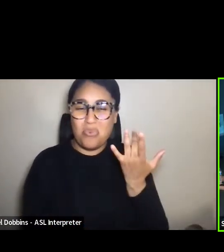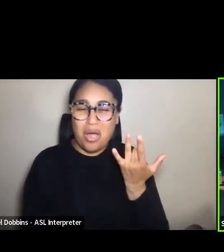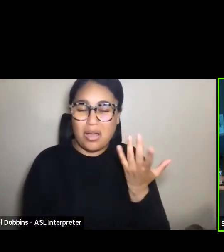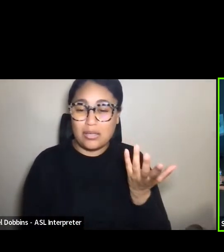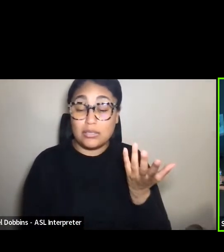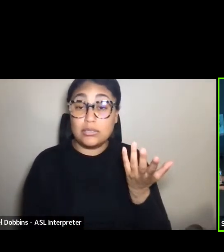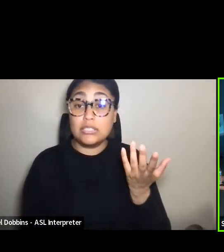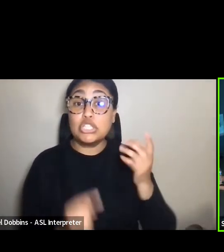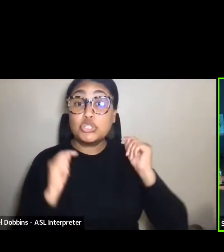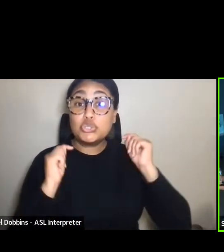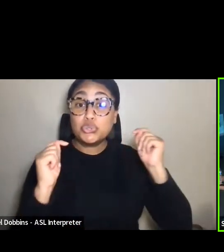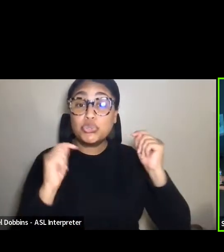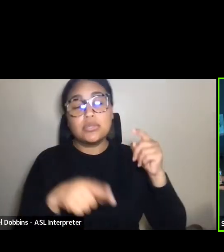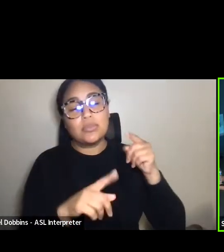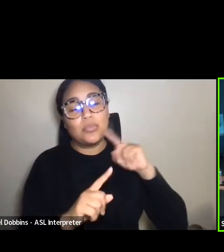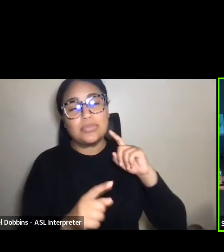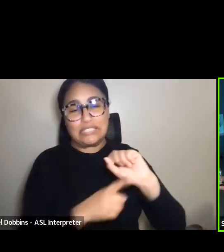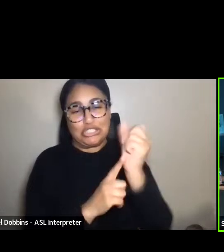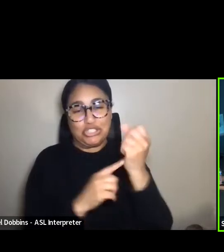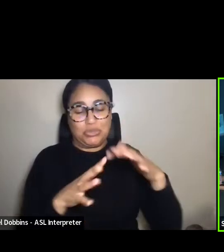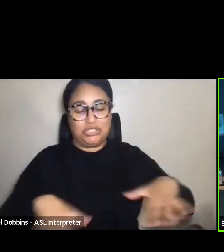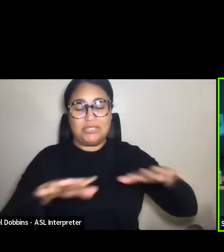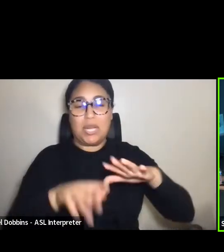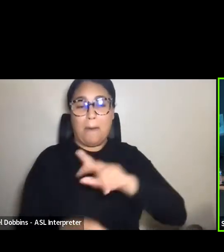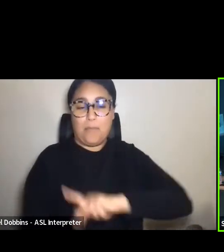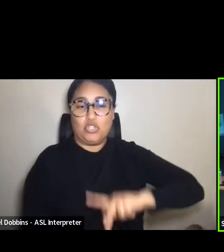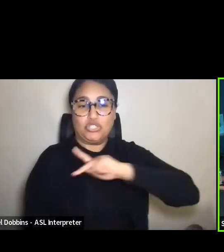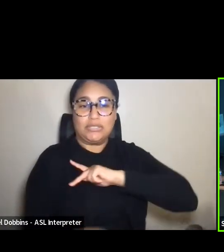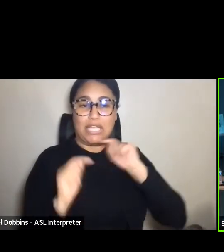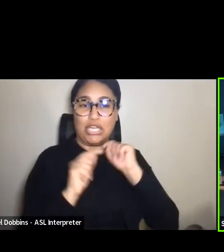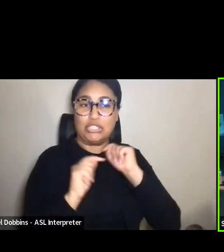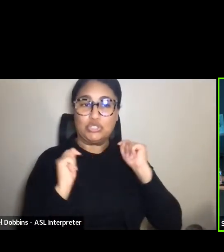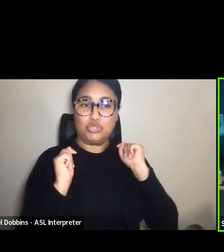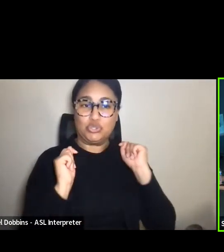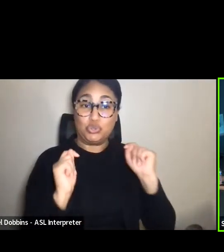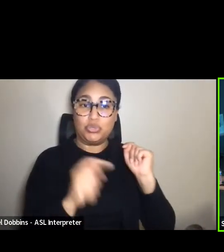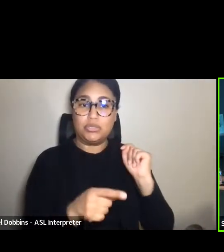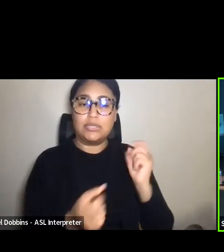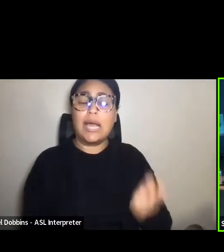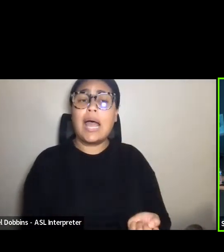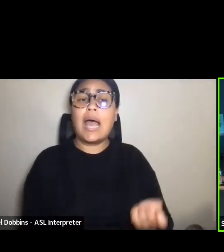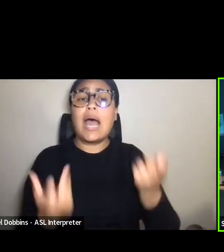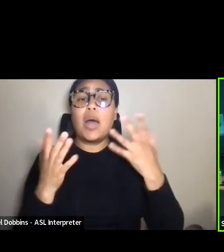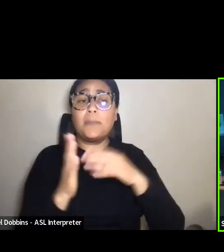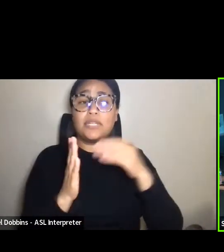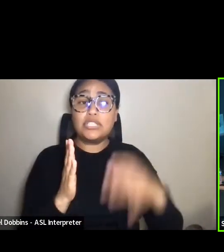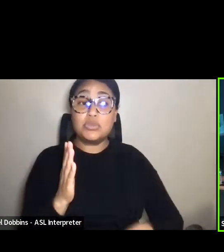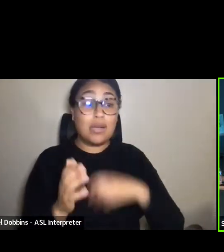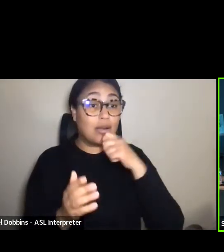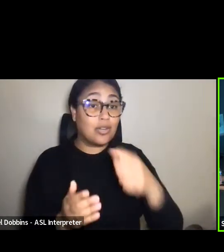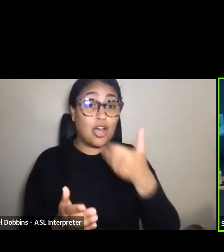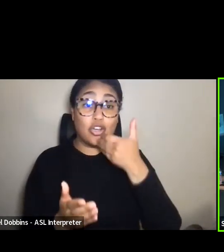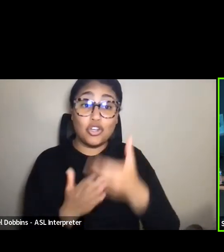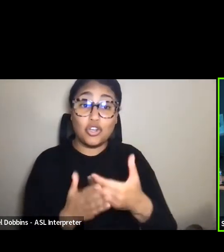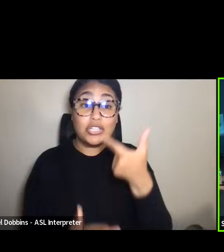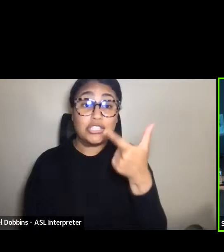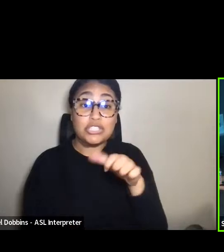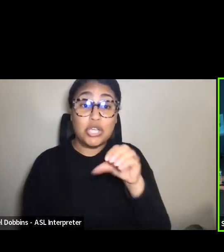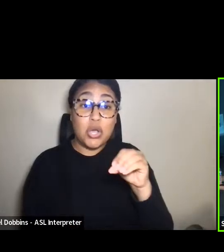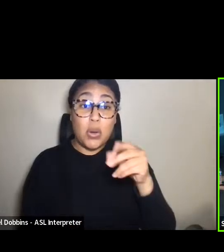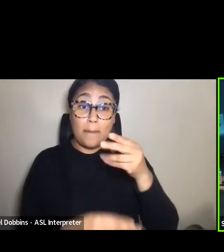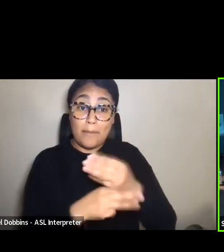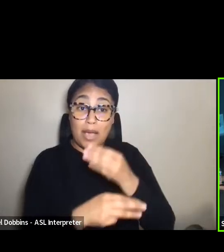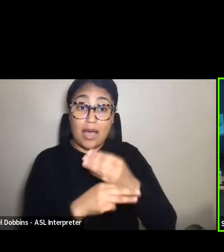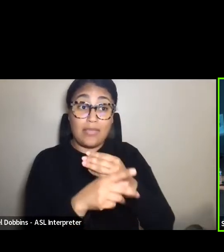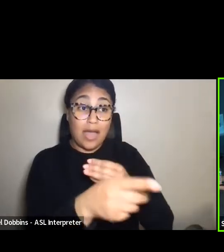it's a tutor. The whole idea, it's a personalized tutor. How many students that are not doing well in geometry are going to go into the corner where